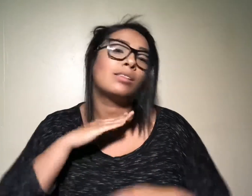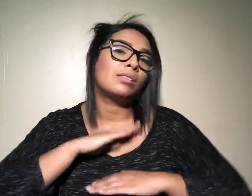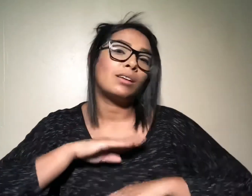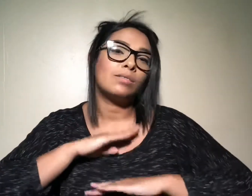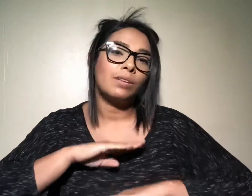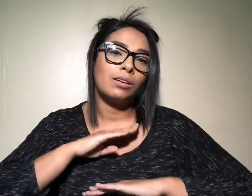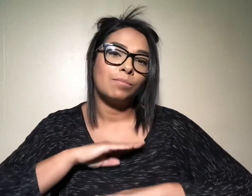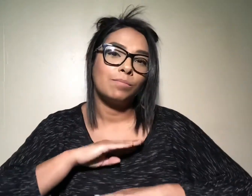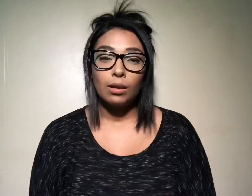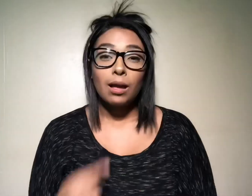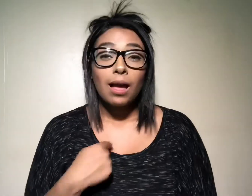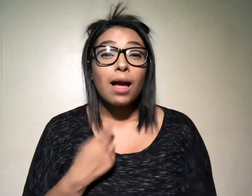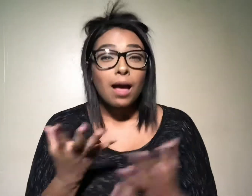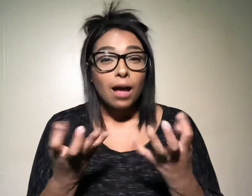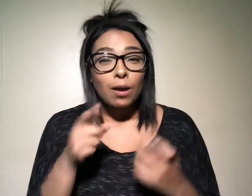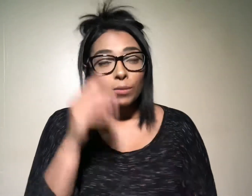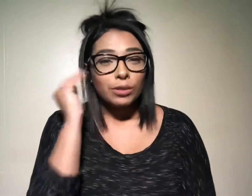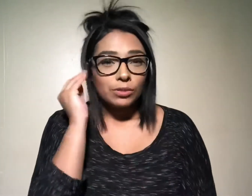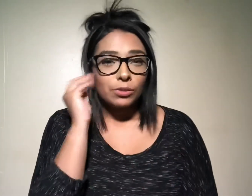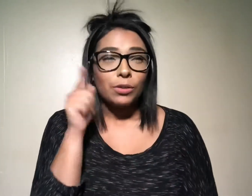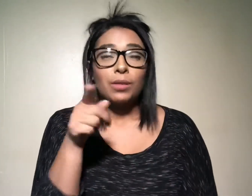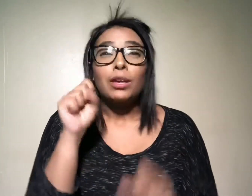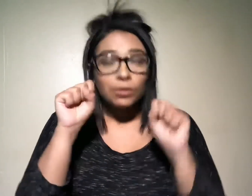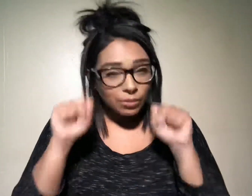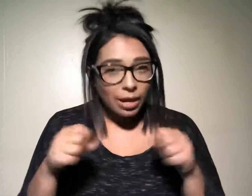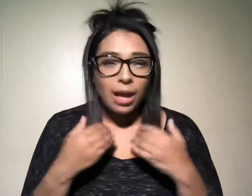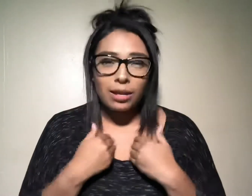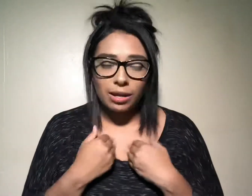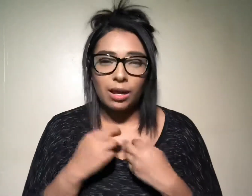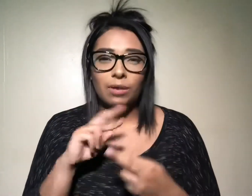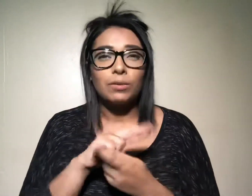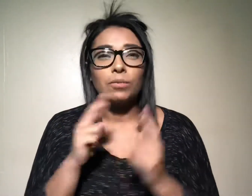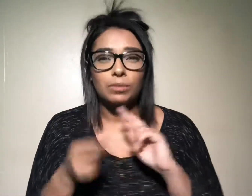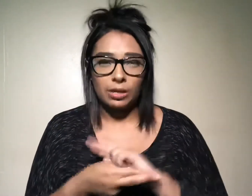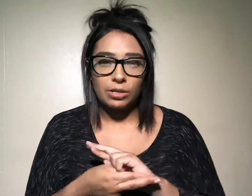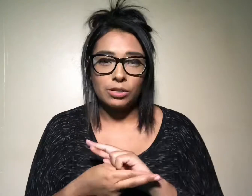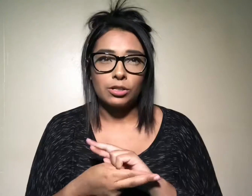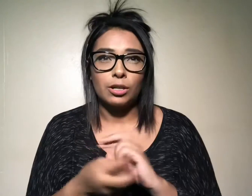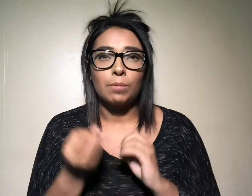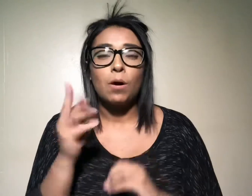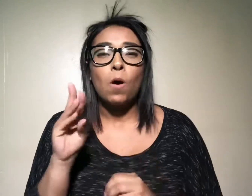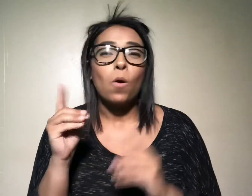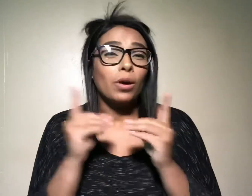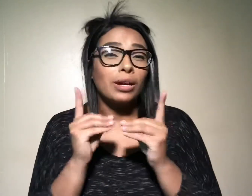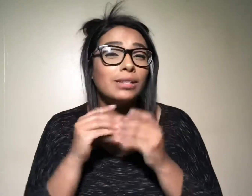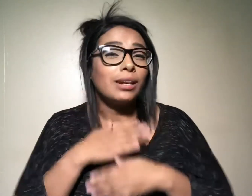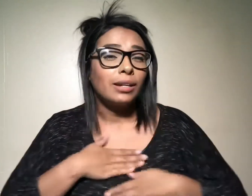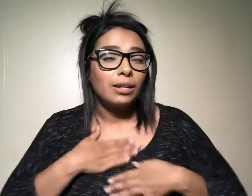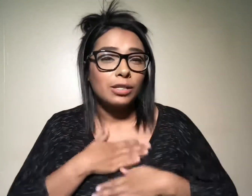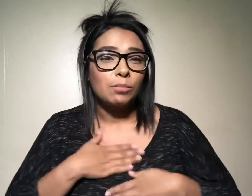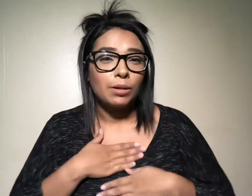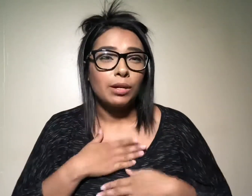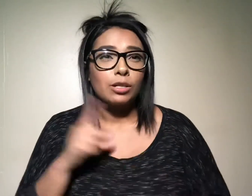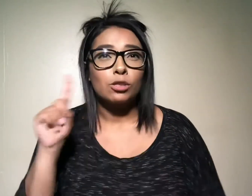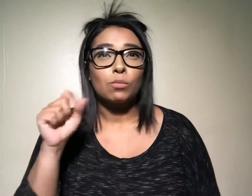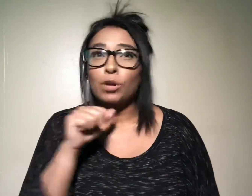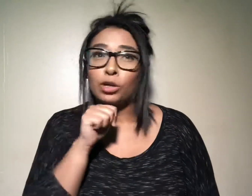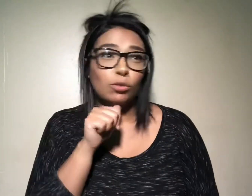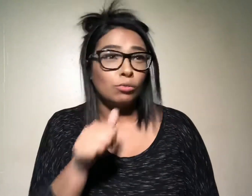not satisfied. I want you to know that you can have a relationship or a dating experience